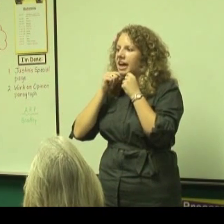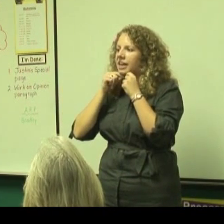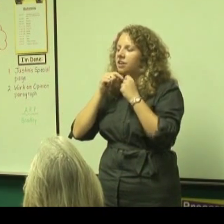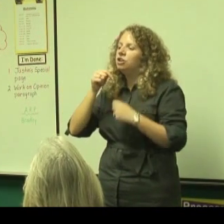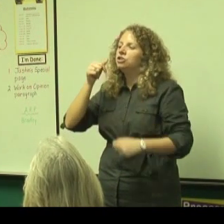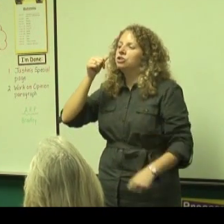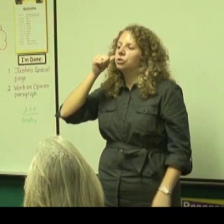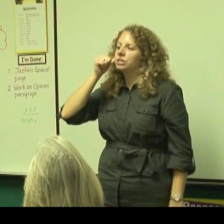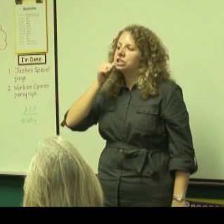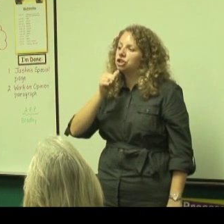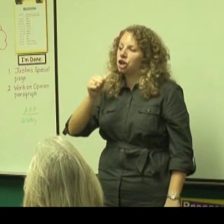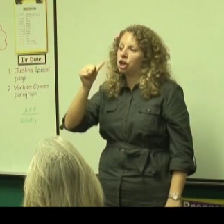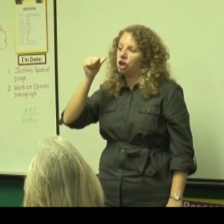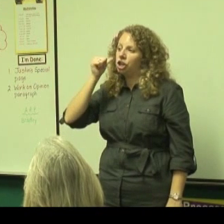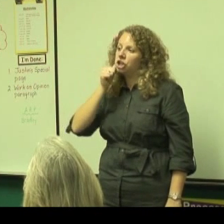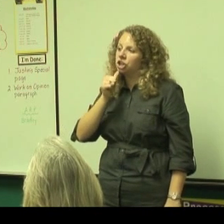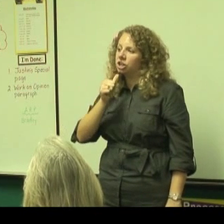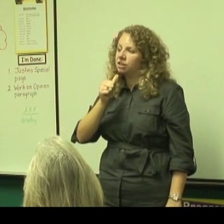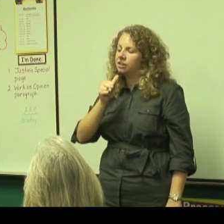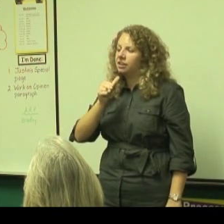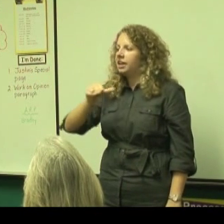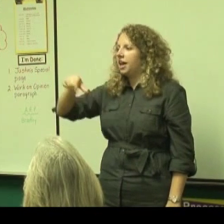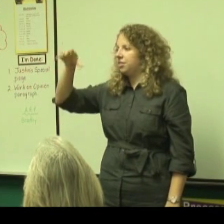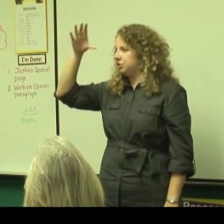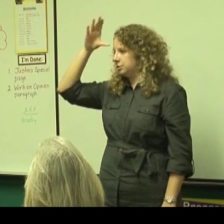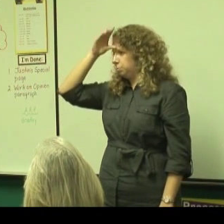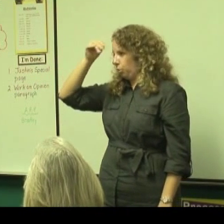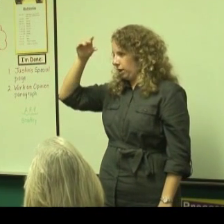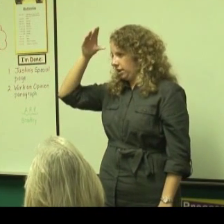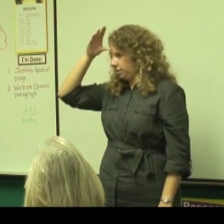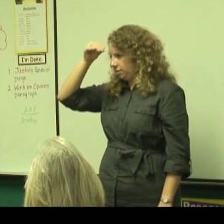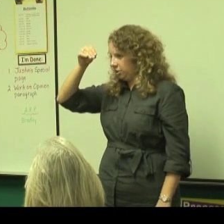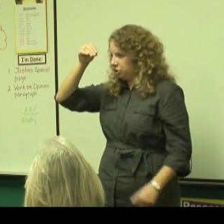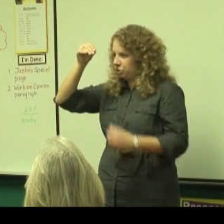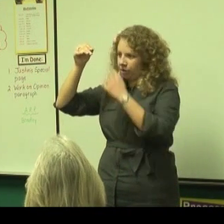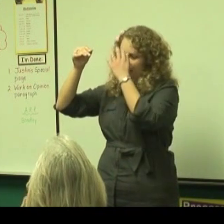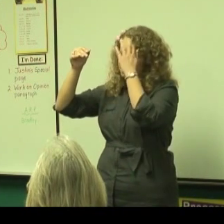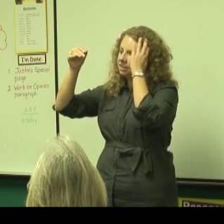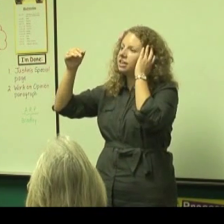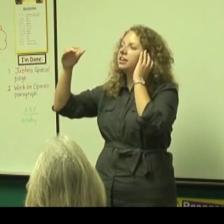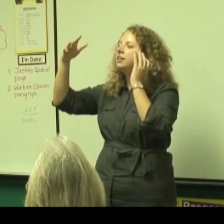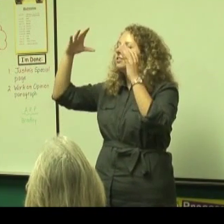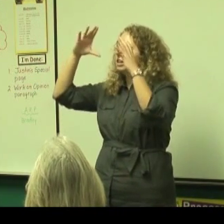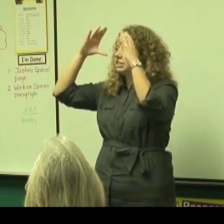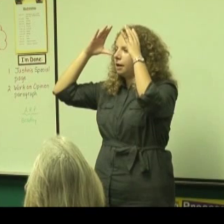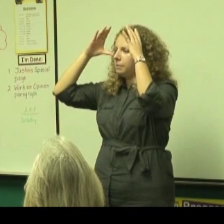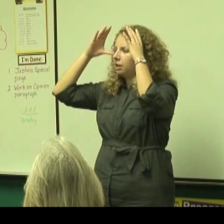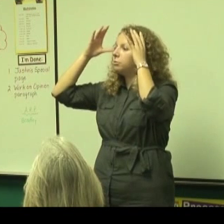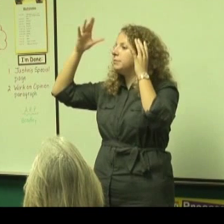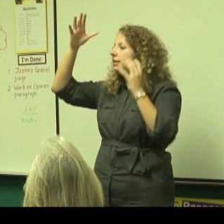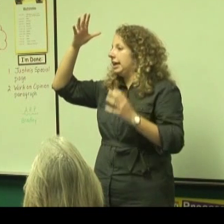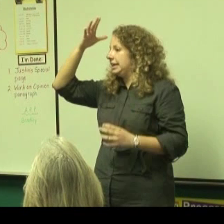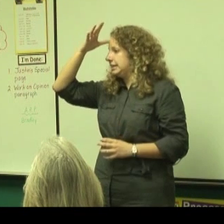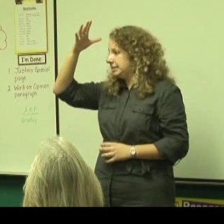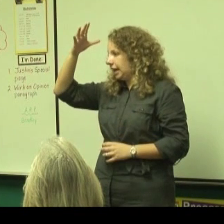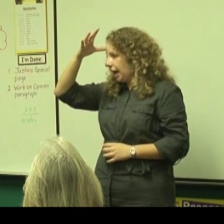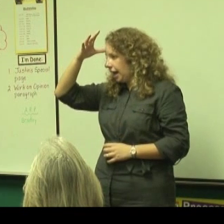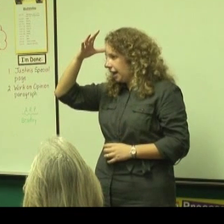tie. So this is girl, and this is boy. So anything that's up here would be like